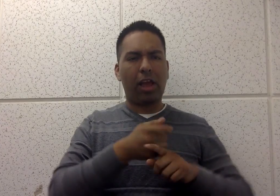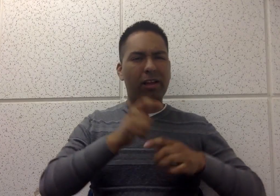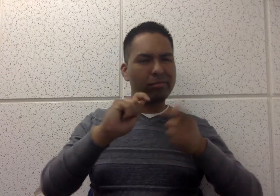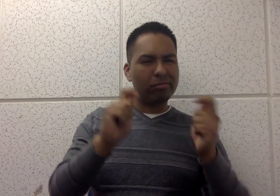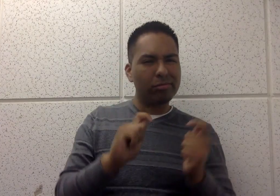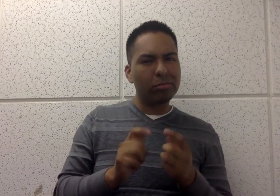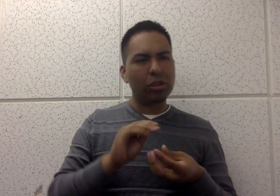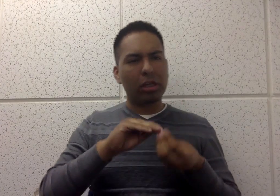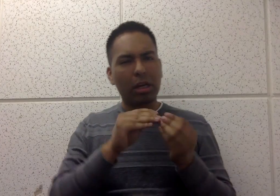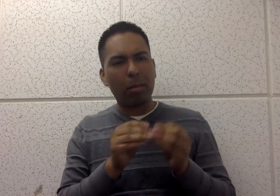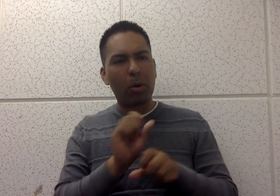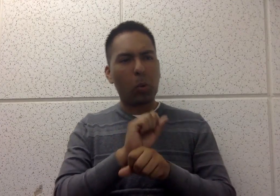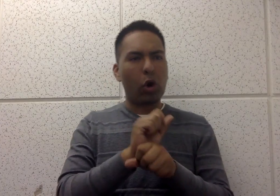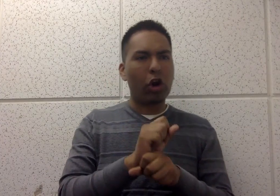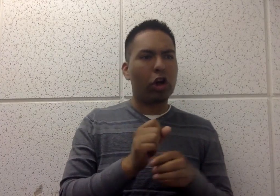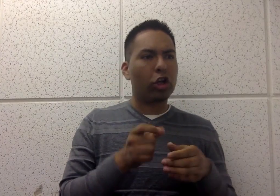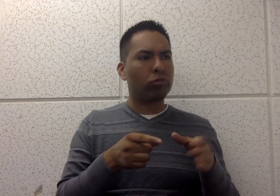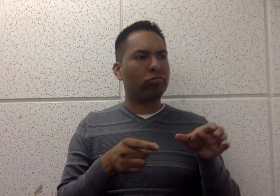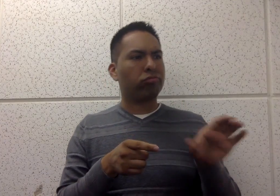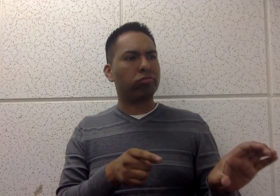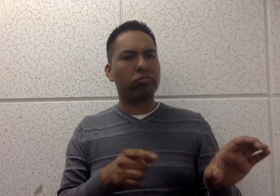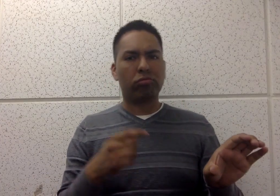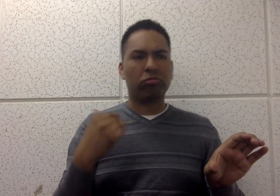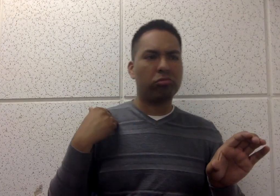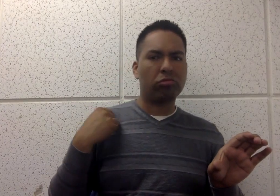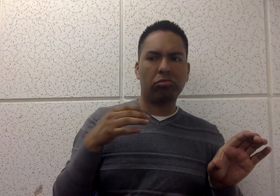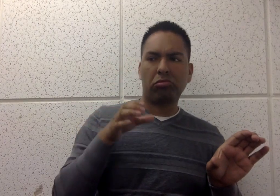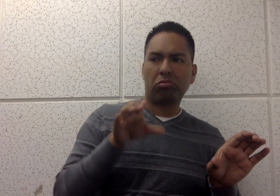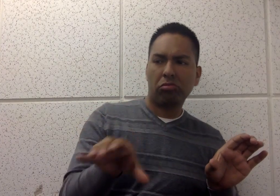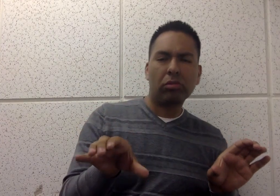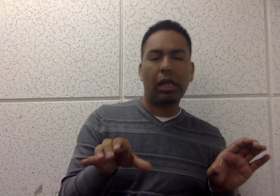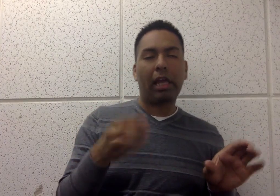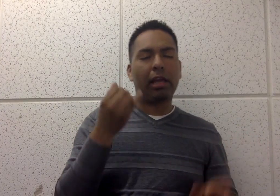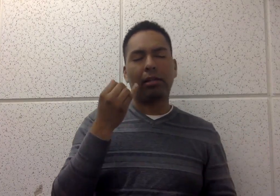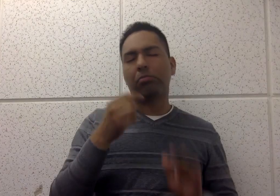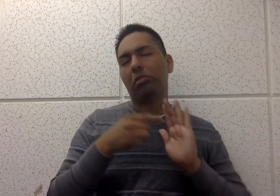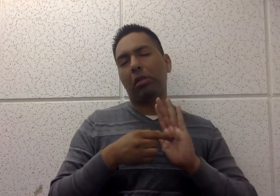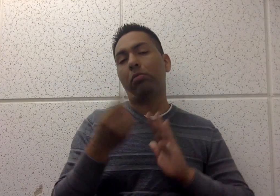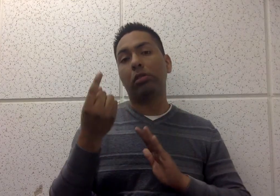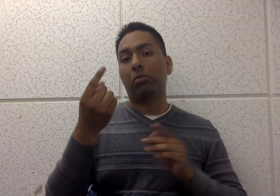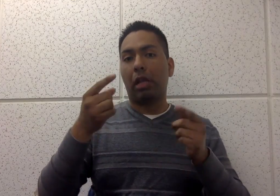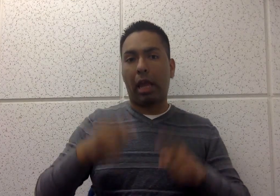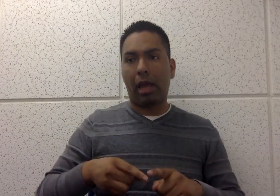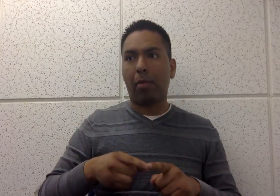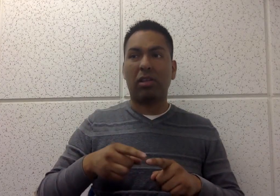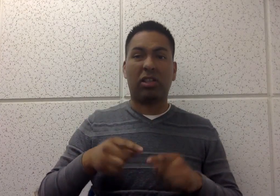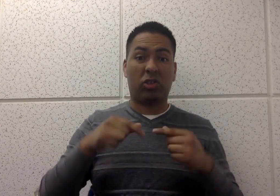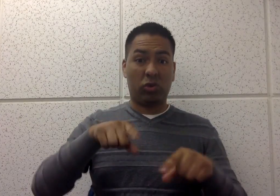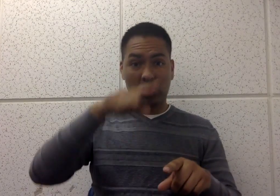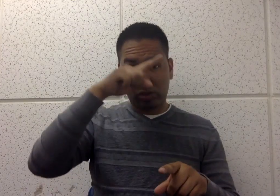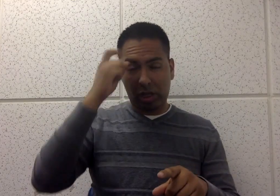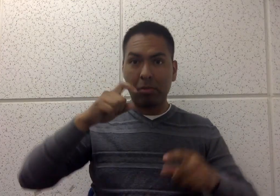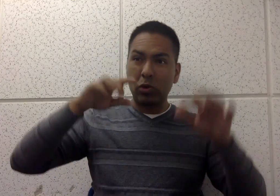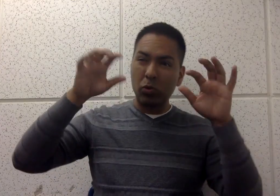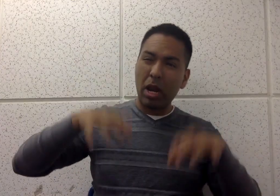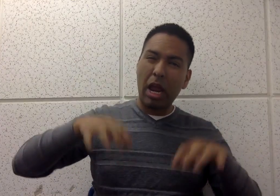performing each task as conditions change? So things happen to an ant colony. When it rains in the summer, it floods in the desert. There's a